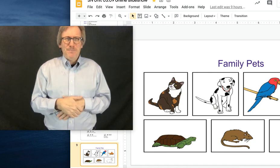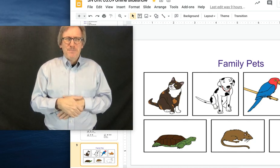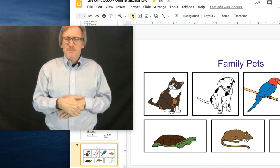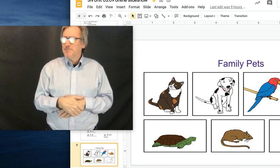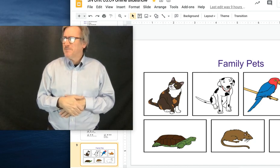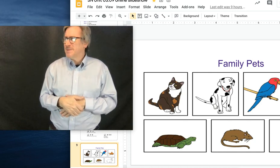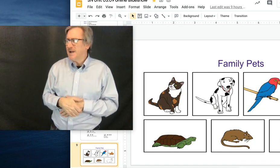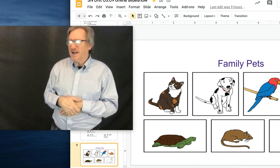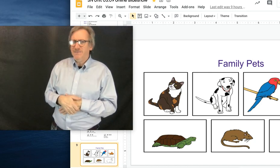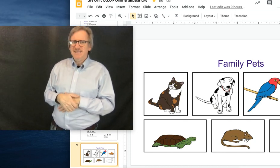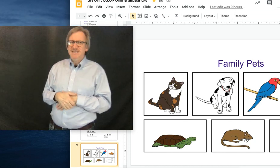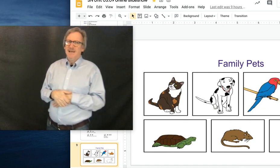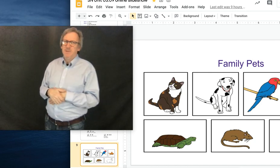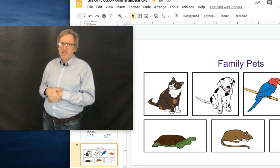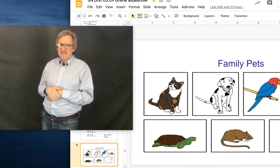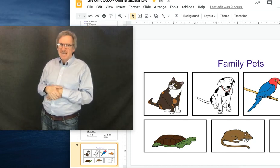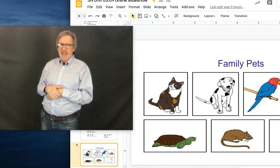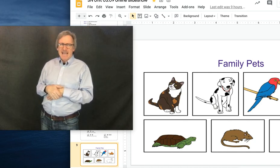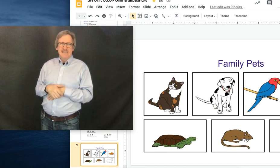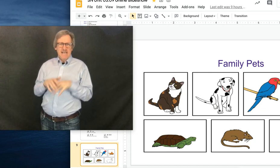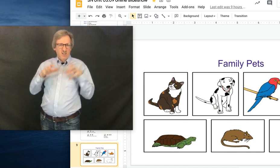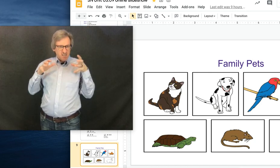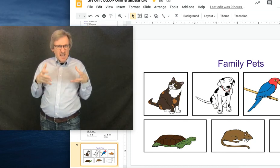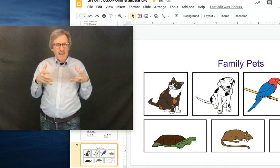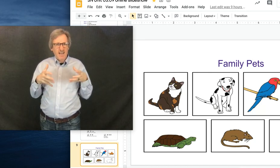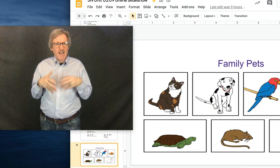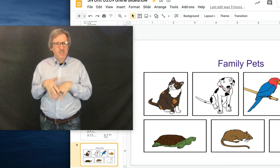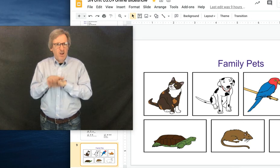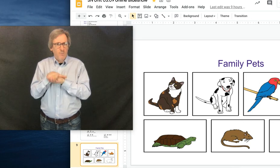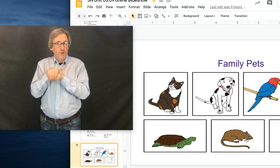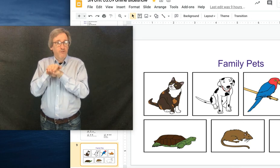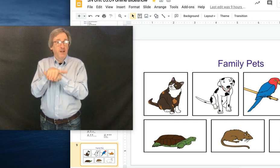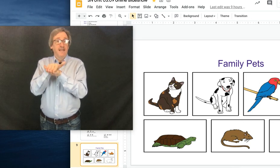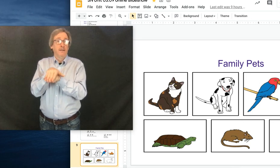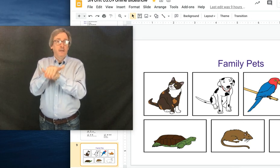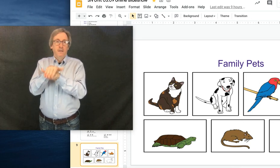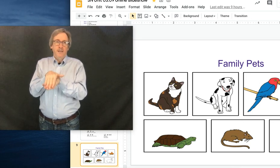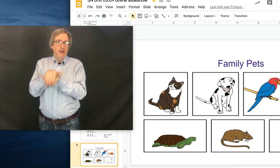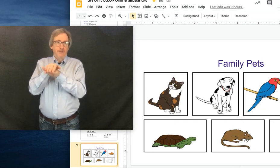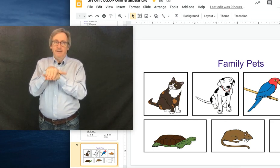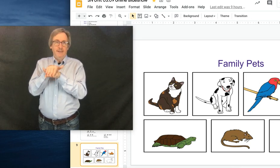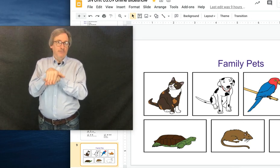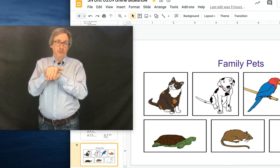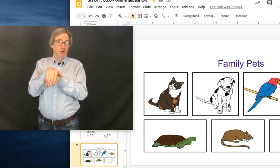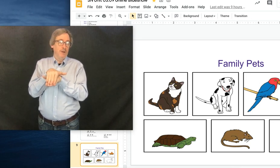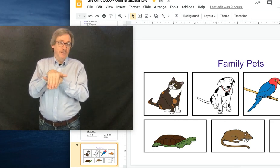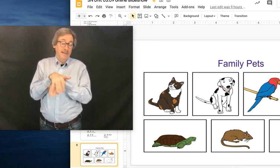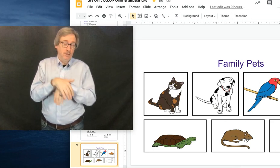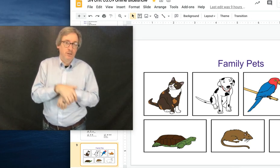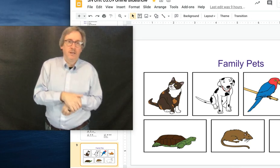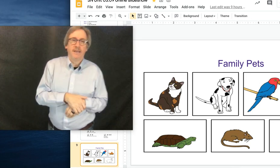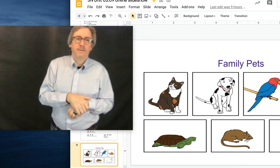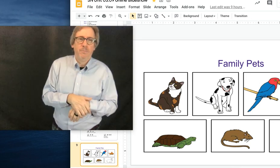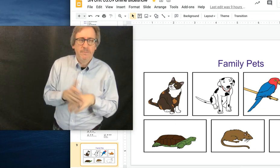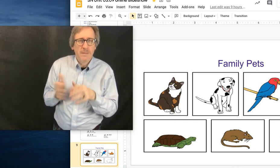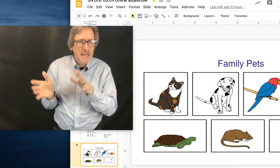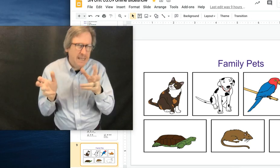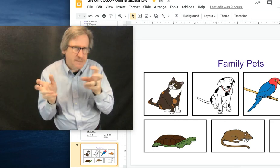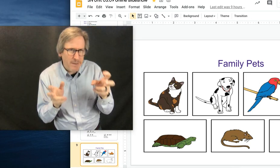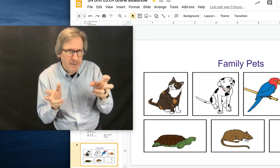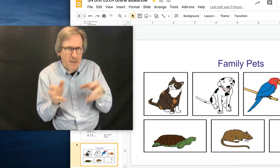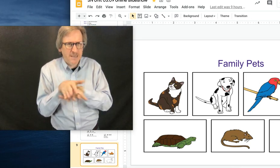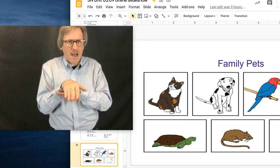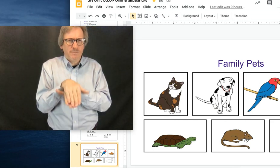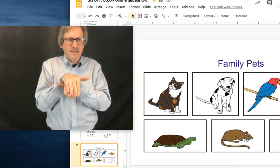I haven't seen that much as an ASL sign. I saw it more for like hearing people showing what they look like. But